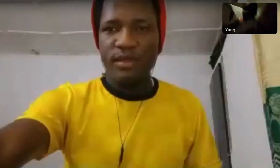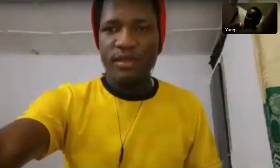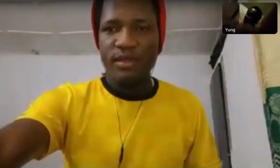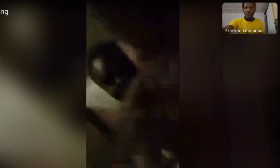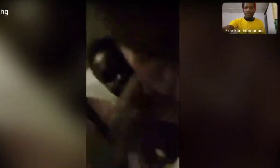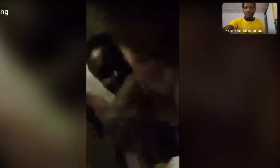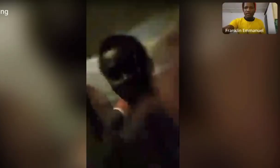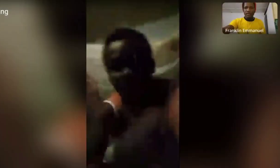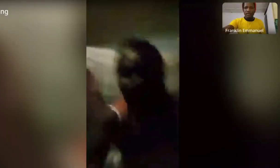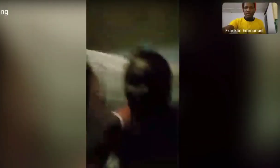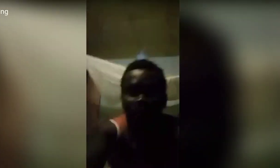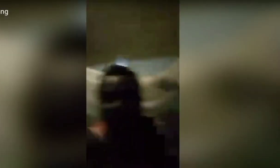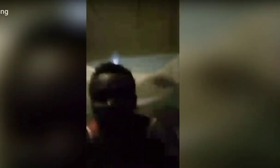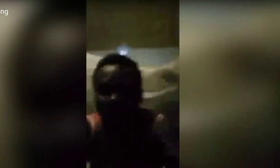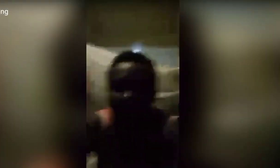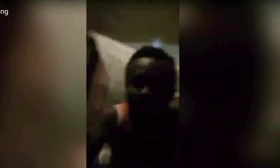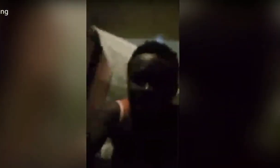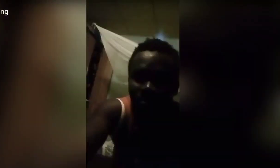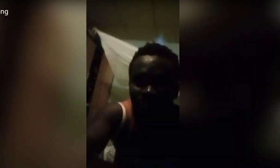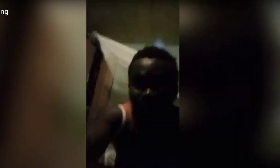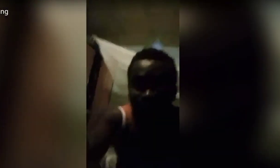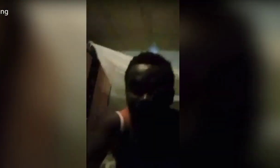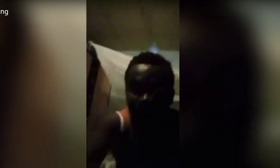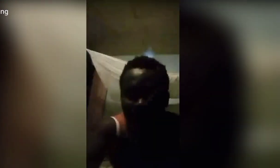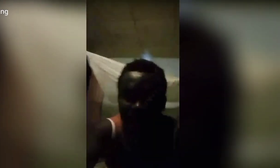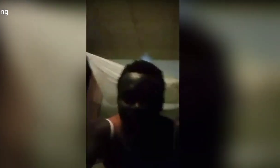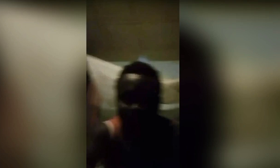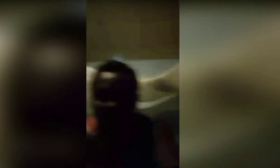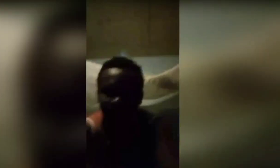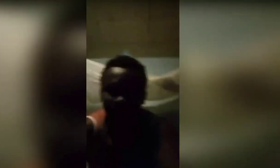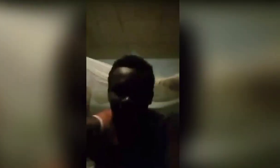Okay. So you have the floor. So please sign hi.